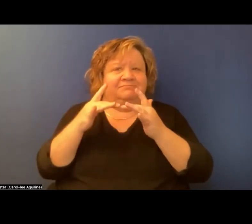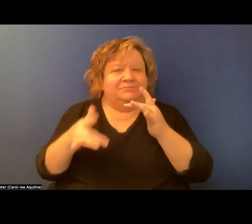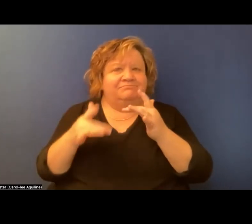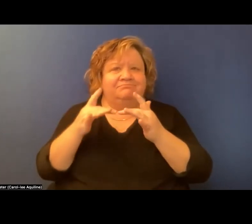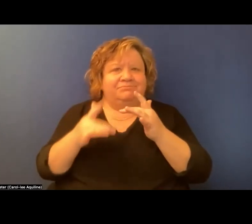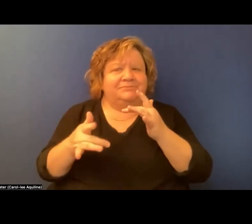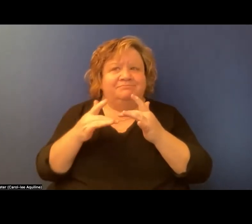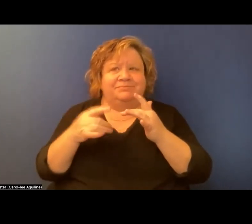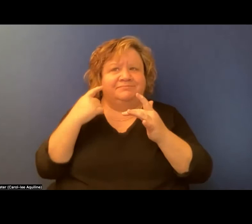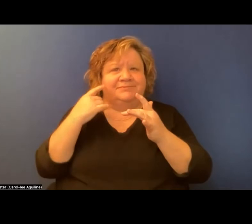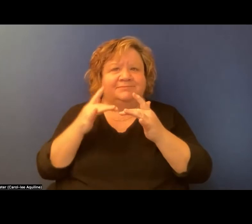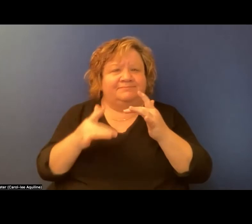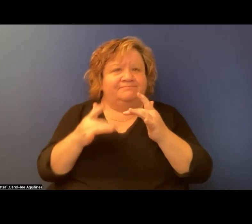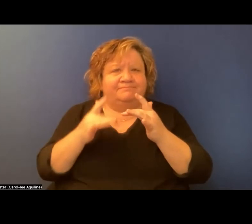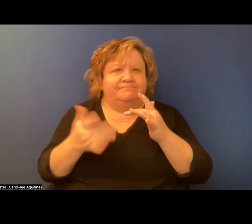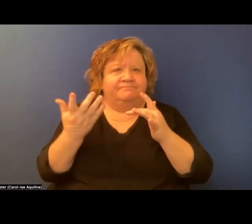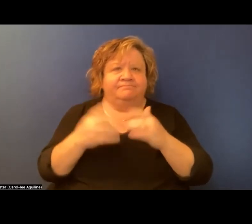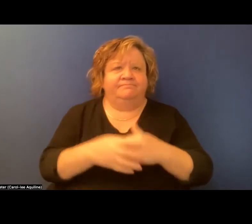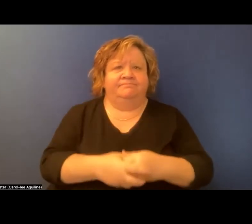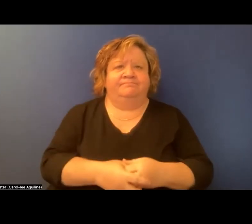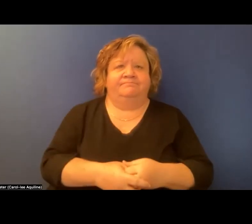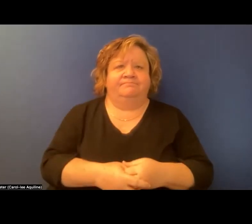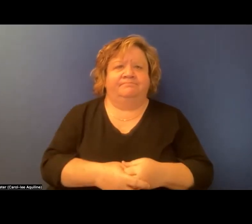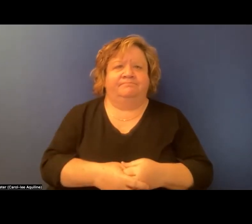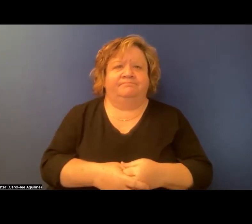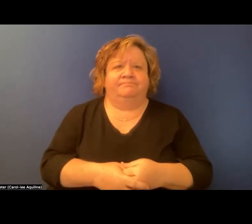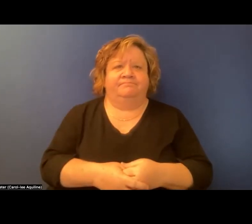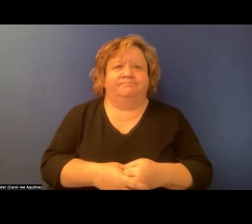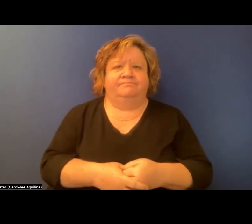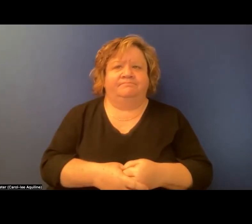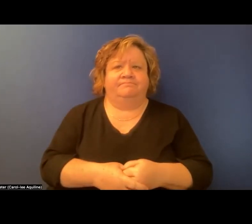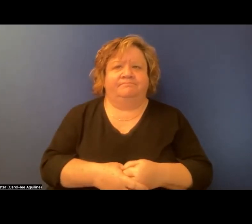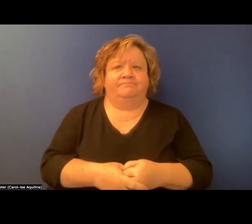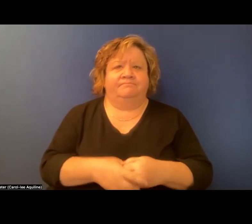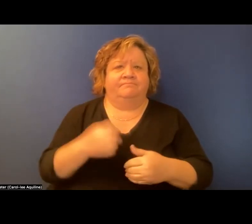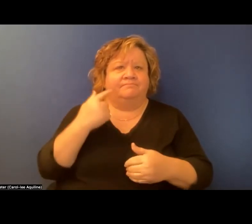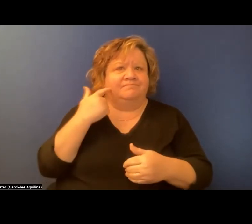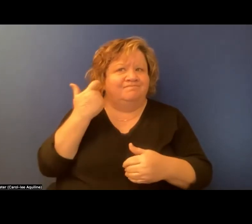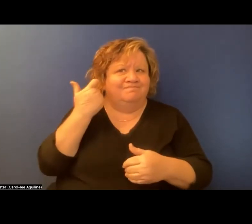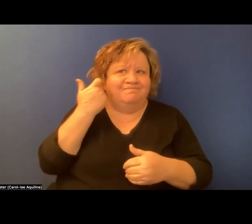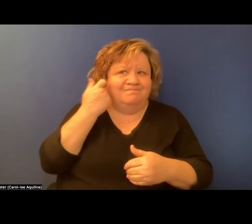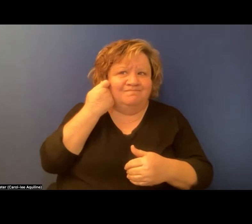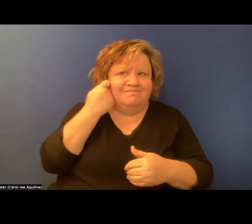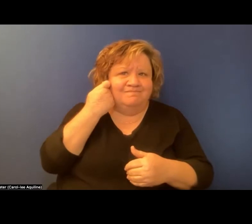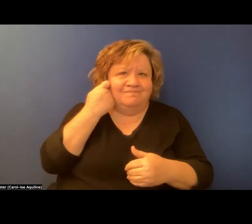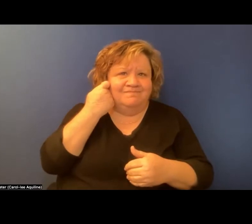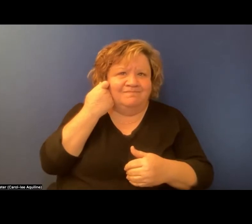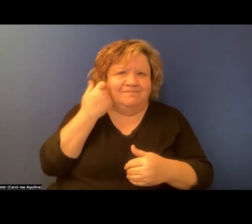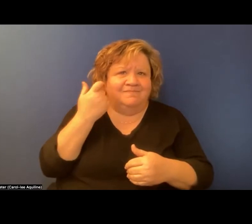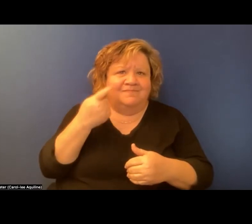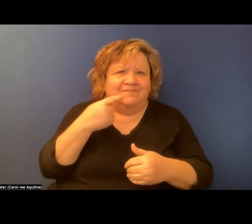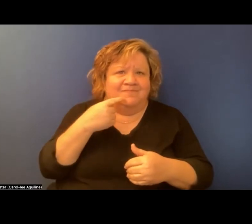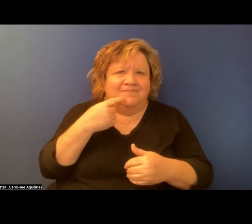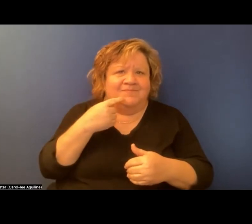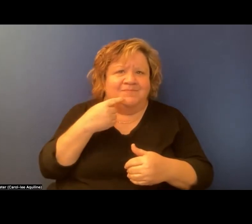security, disaster risk actions. Since lead IDA COVID-19 emergency response in